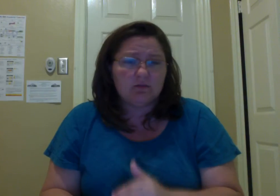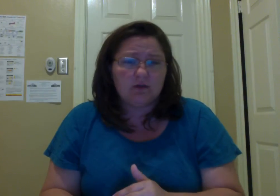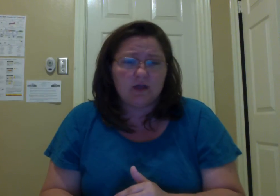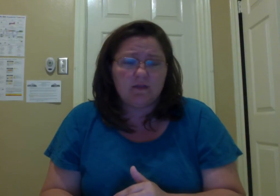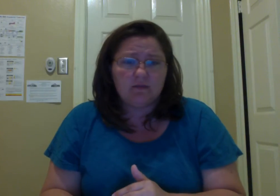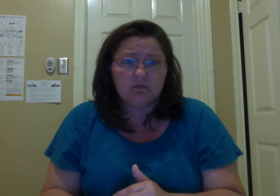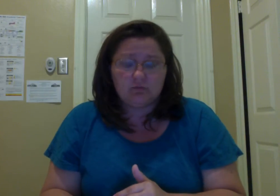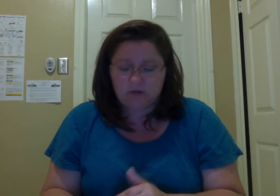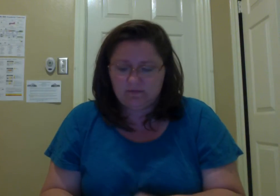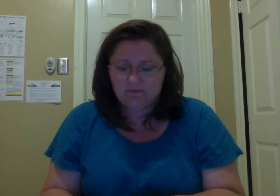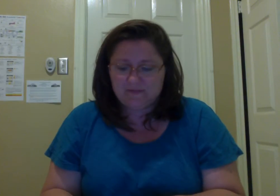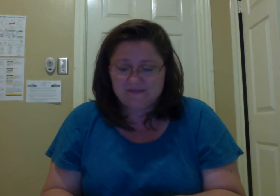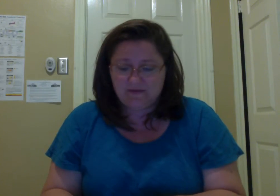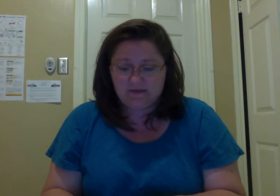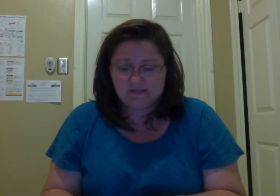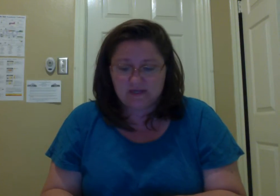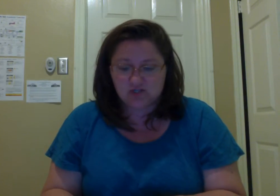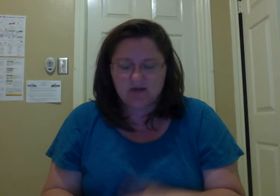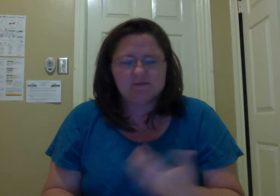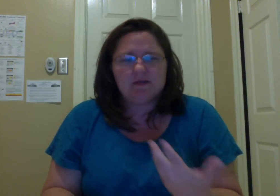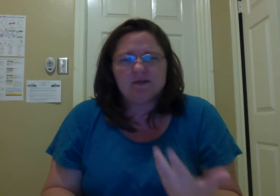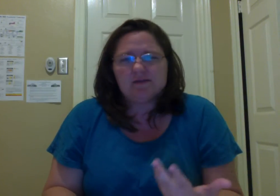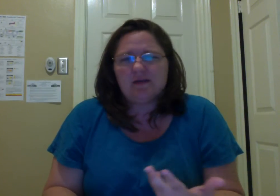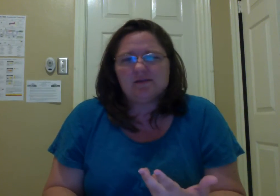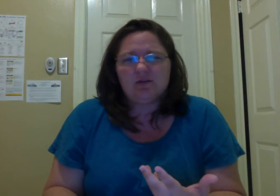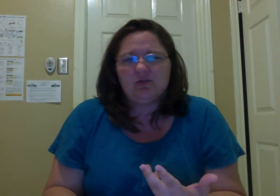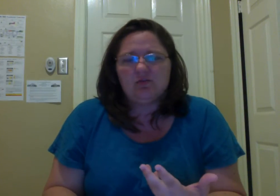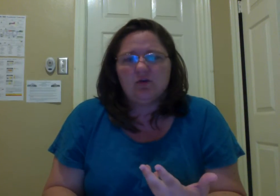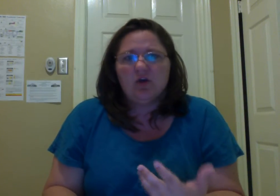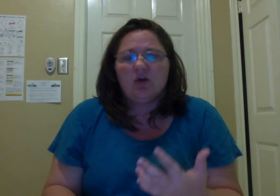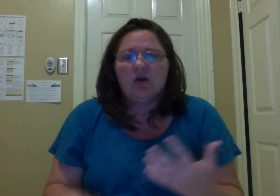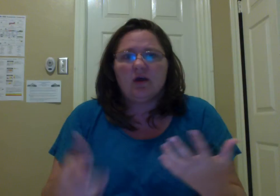not in the script specifically saying shot, is because in ASL